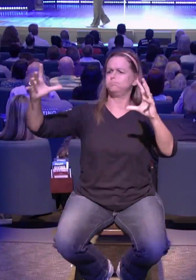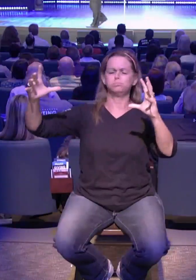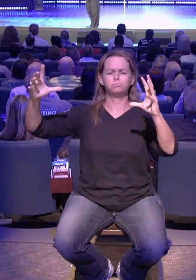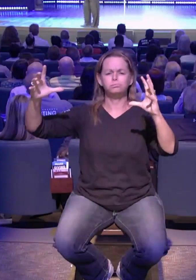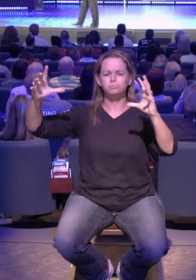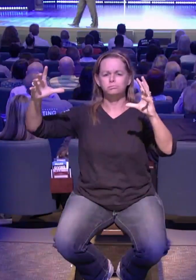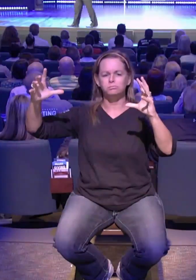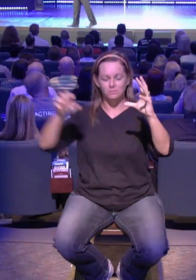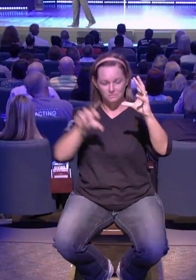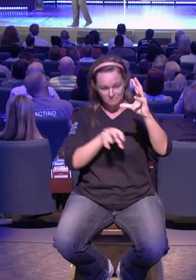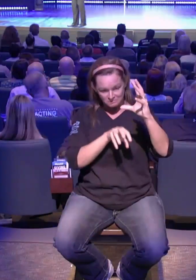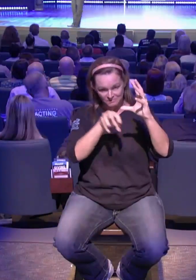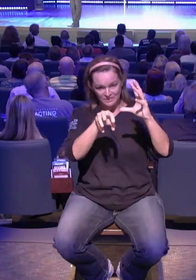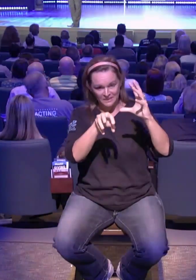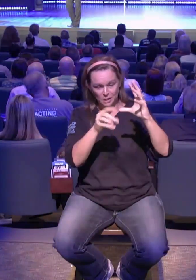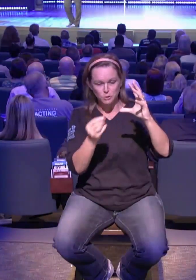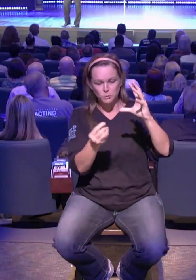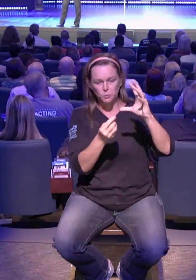of marriage